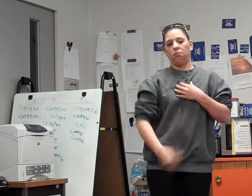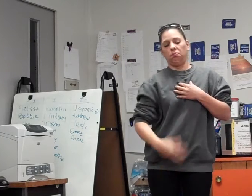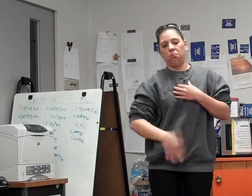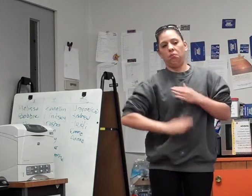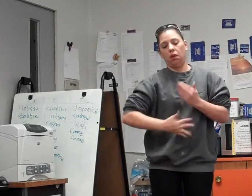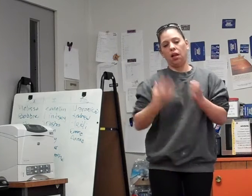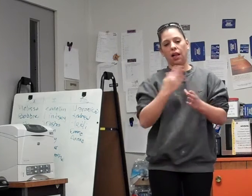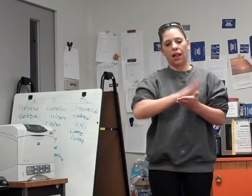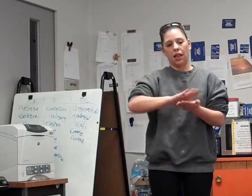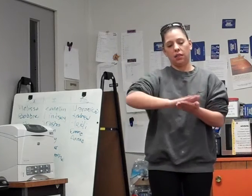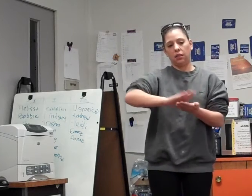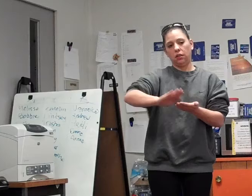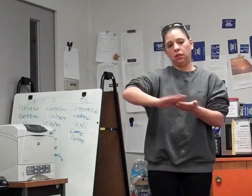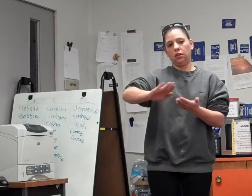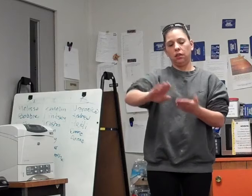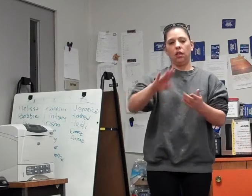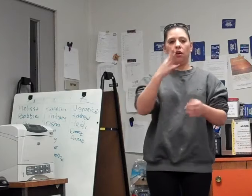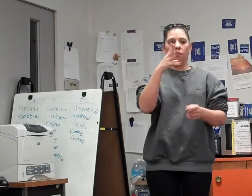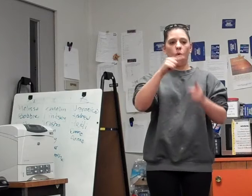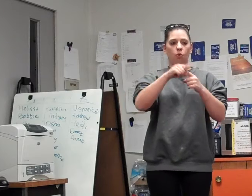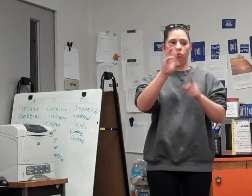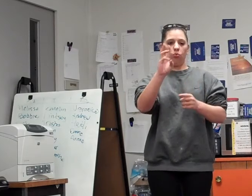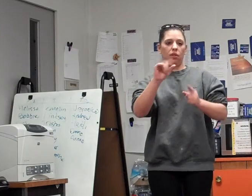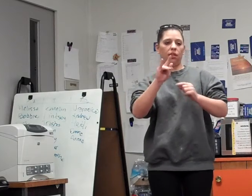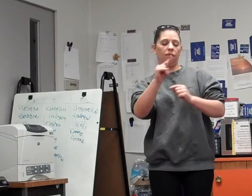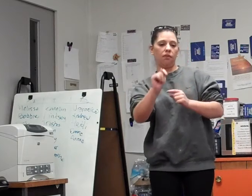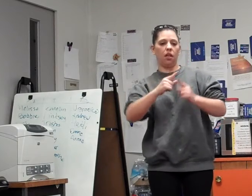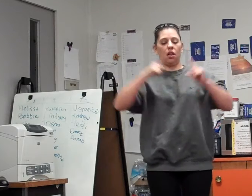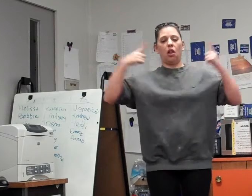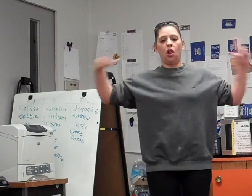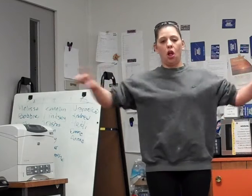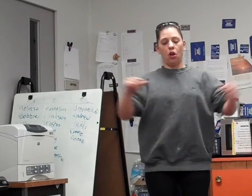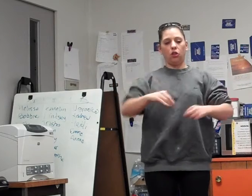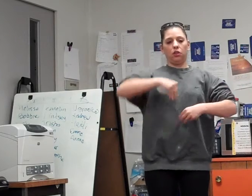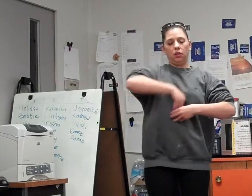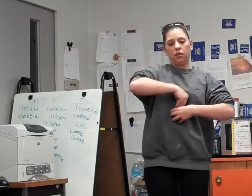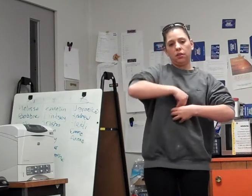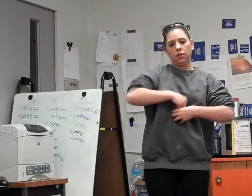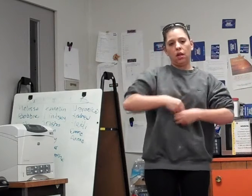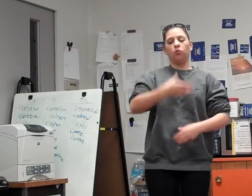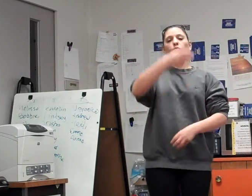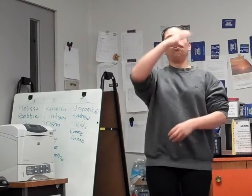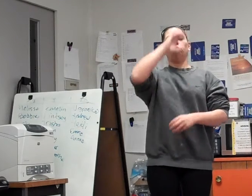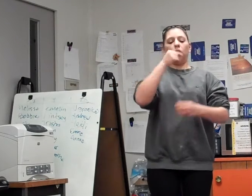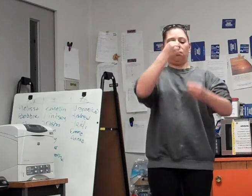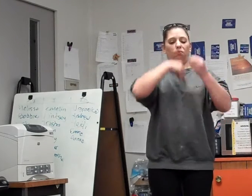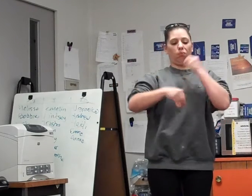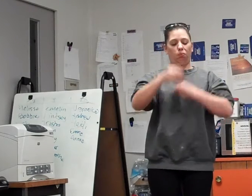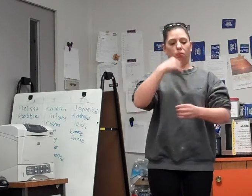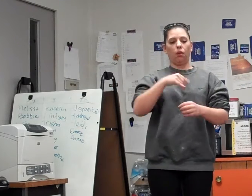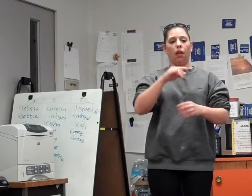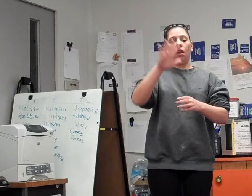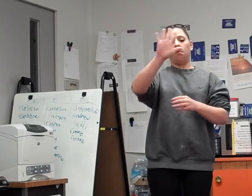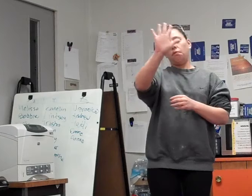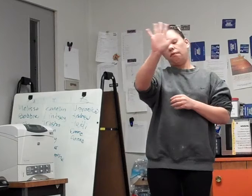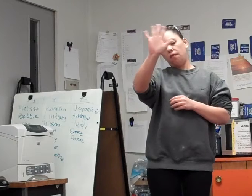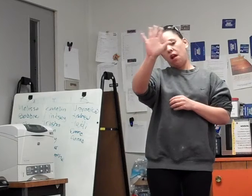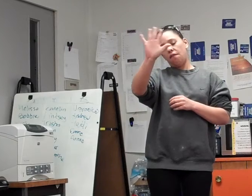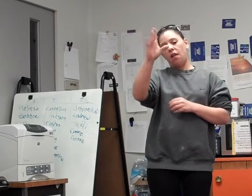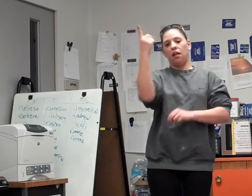with the 4 to 6 feet of large intestine. You start drinking the solution at 5 o'clock the day before your